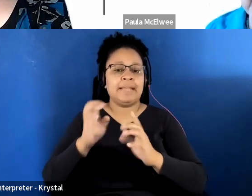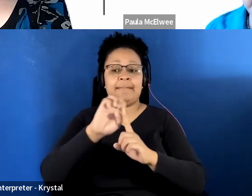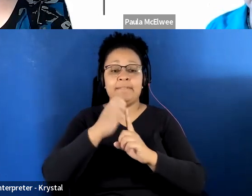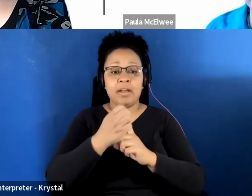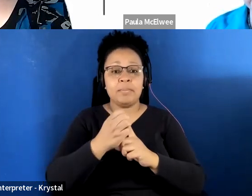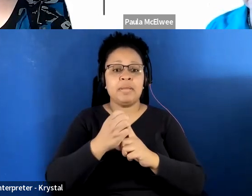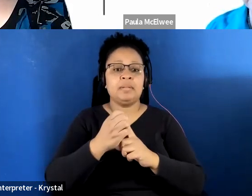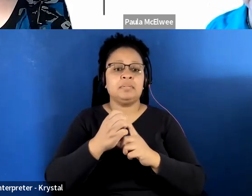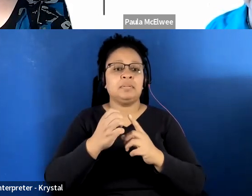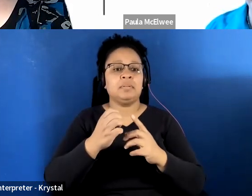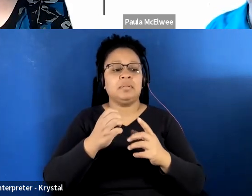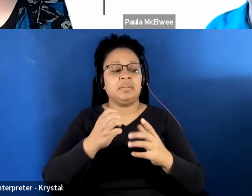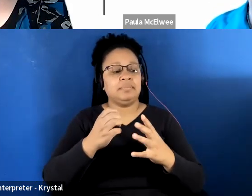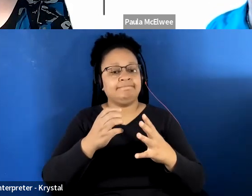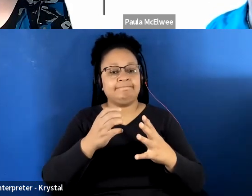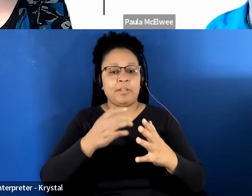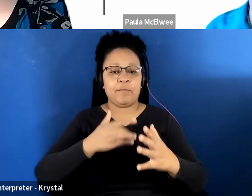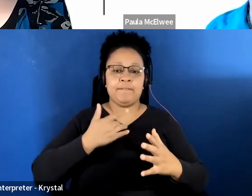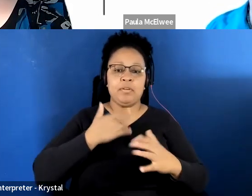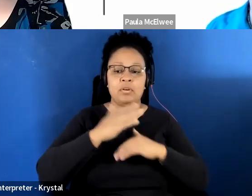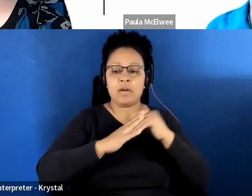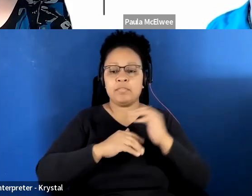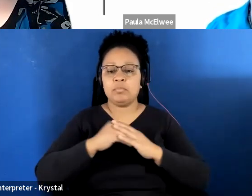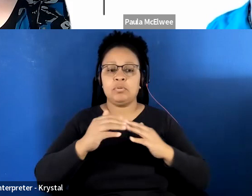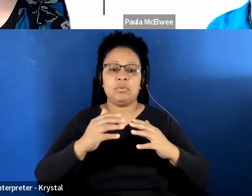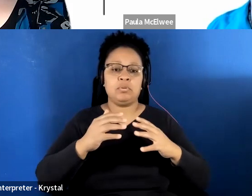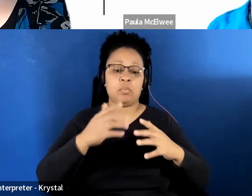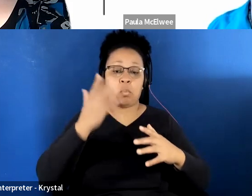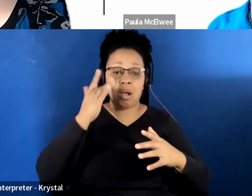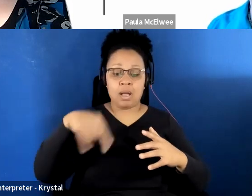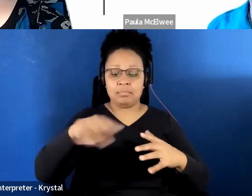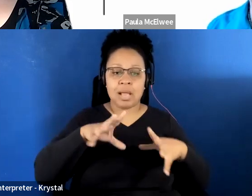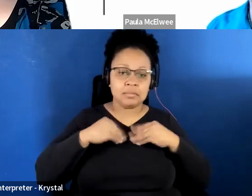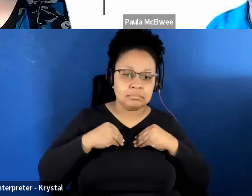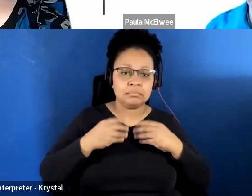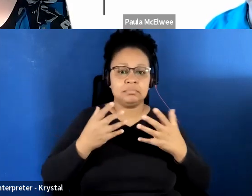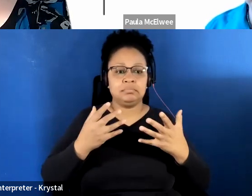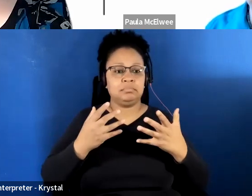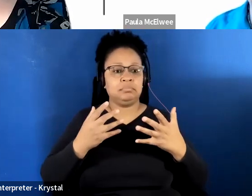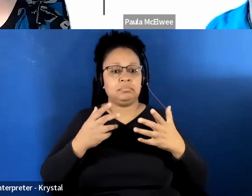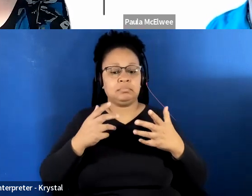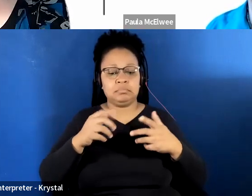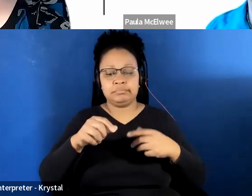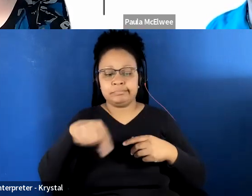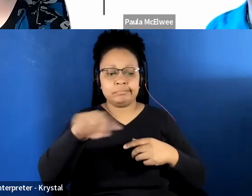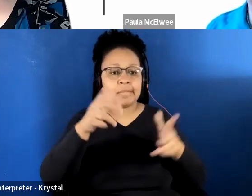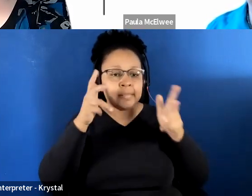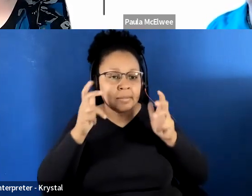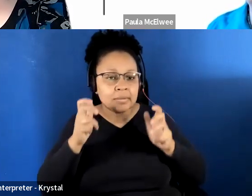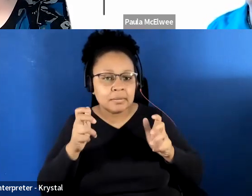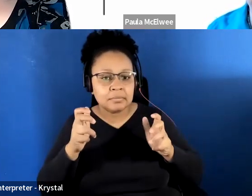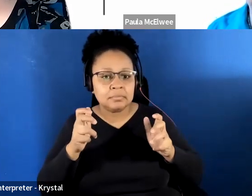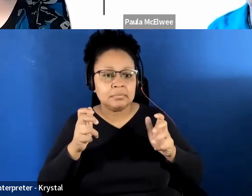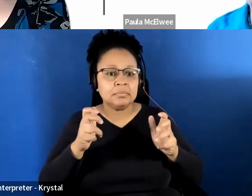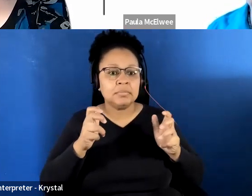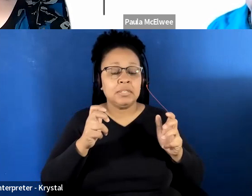of acceptance and listening. And if the entryway seems like a fort, does that impede the ability of